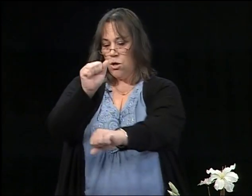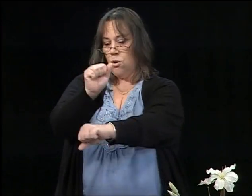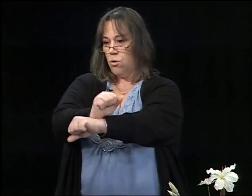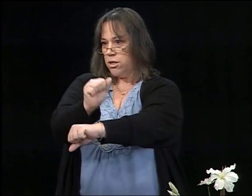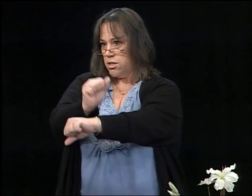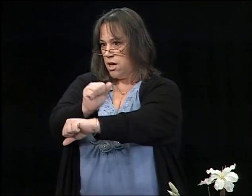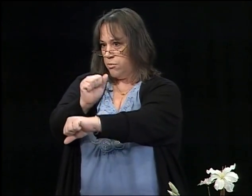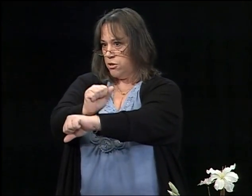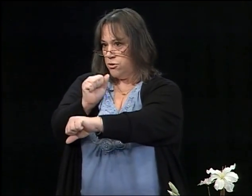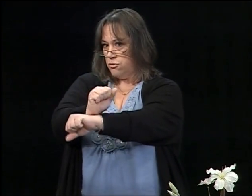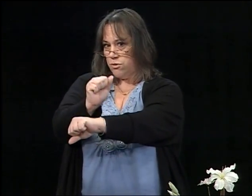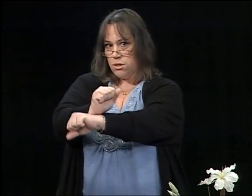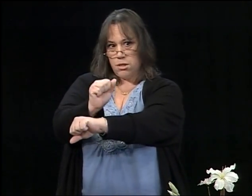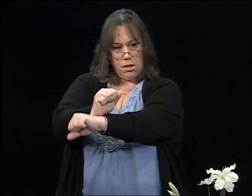Work is tapping your two wrists together.